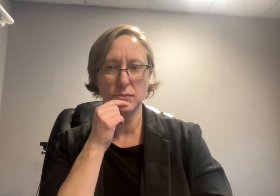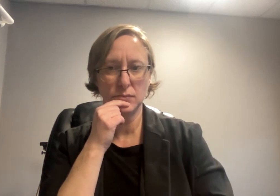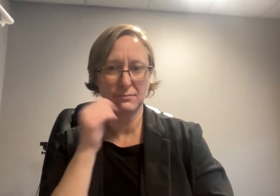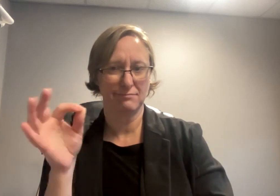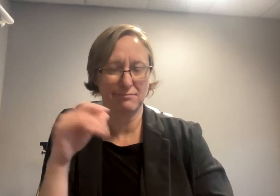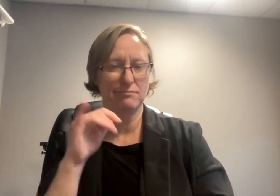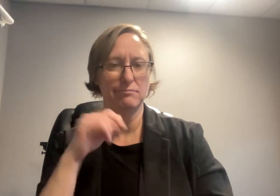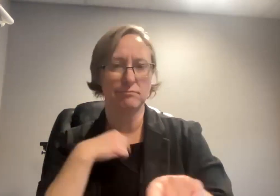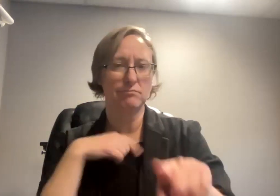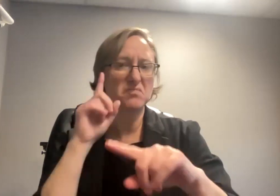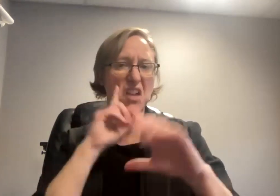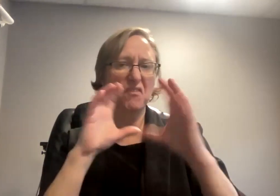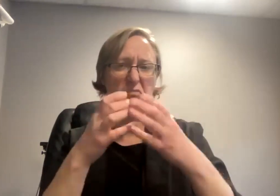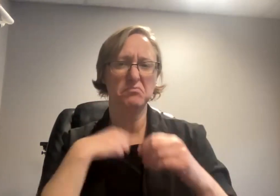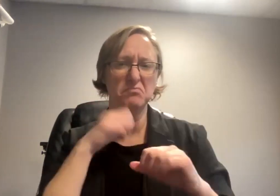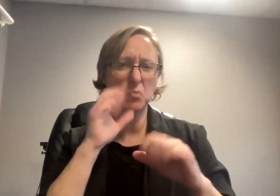up.